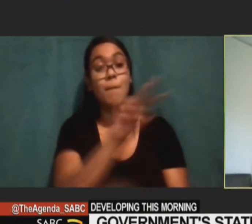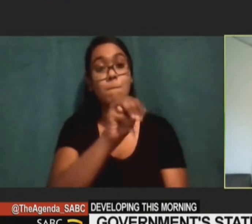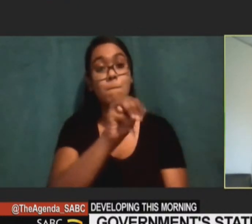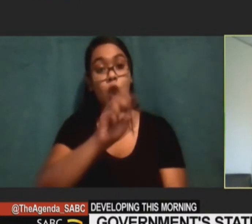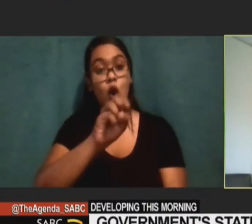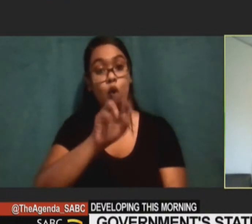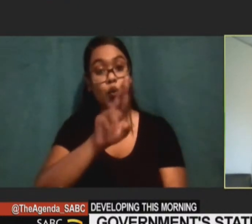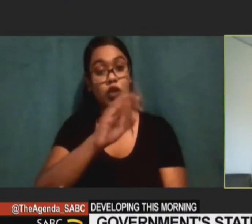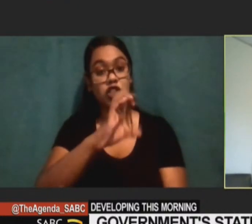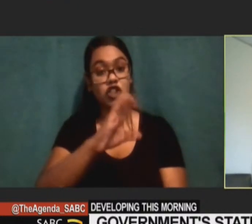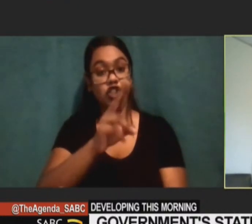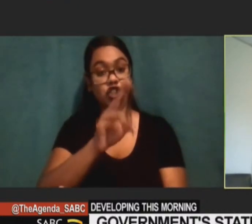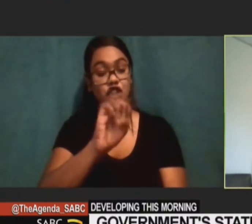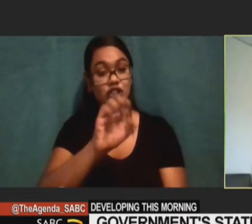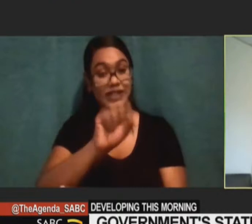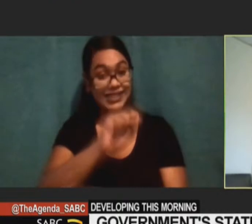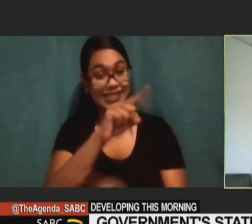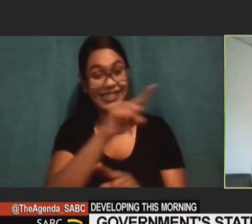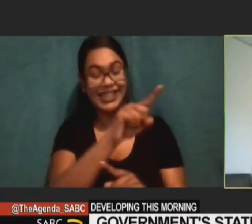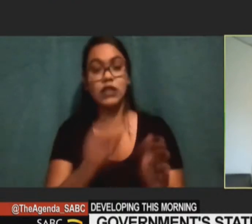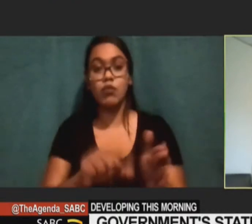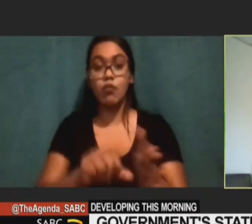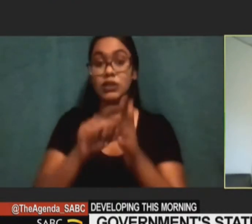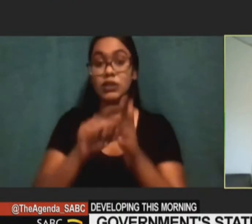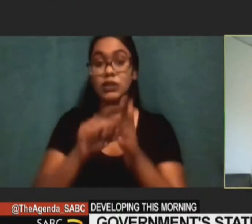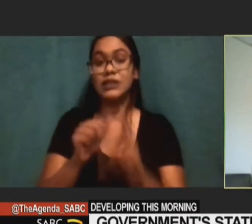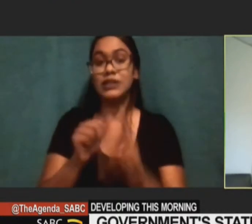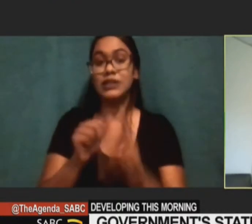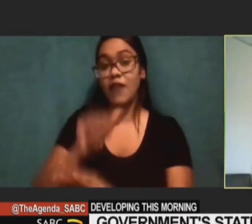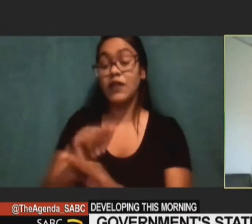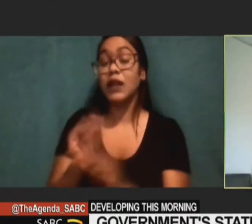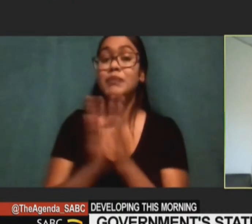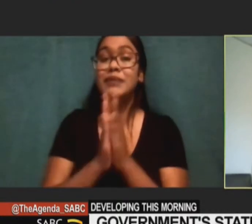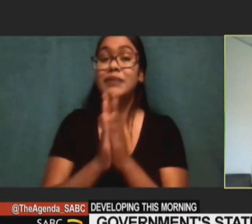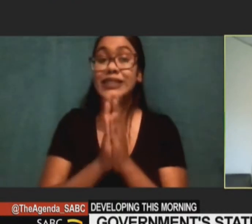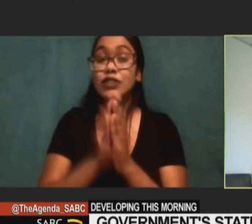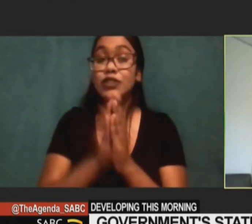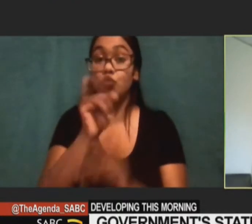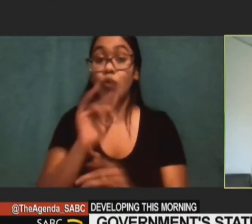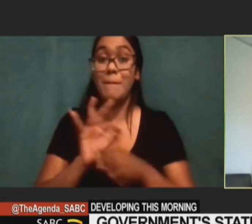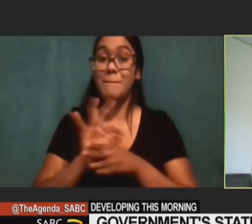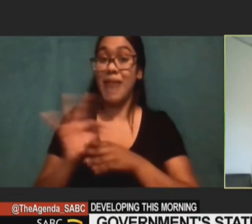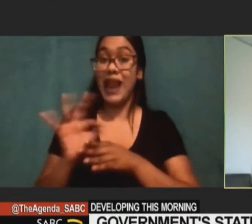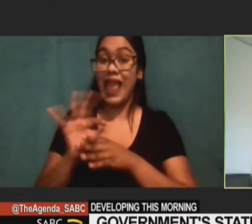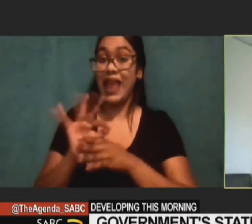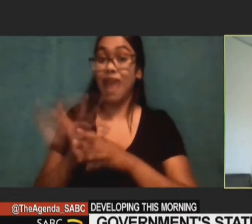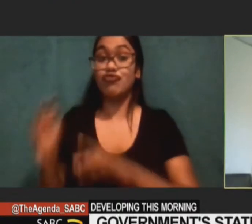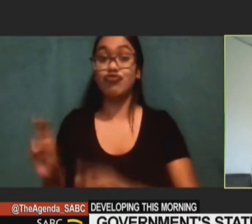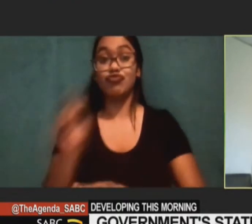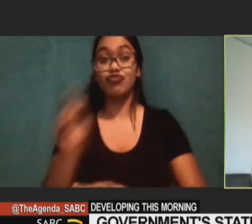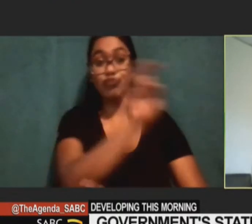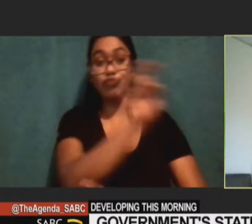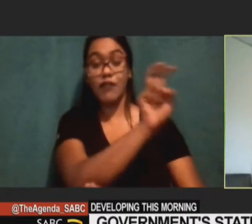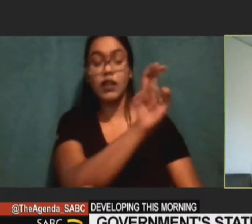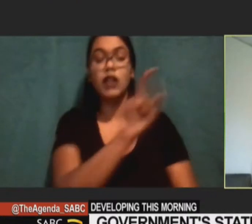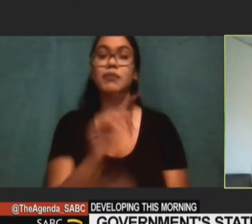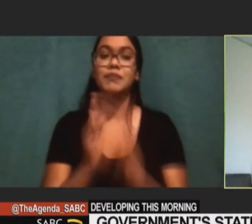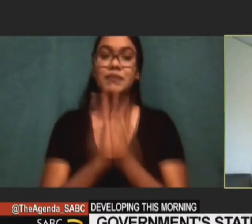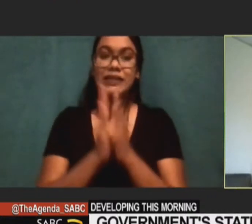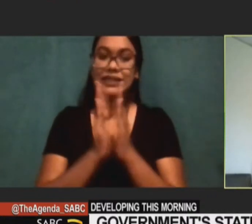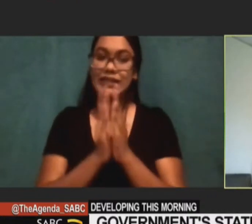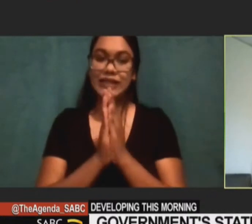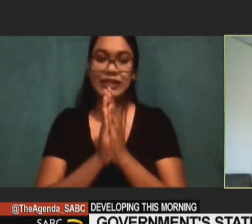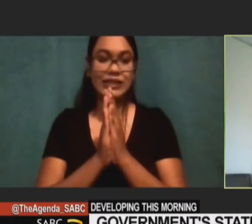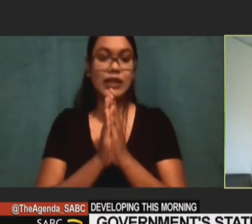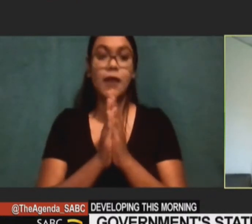for South Africans to know this, so that if you're planning to travel to Mauritius, you may want to look at